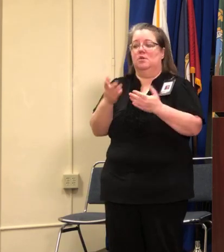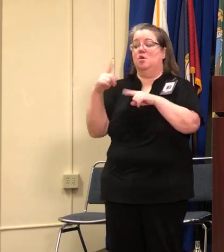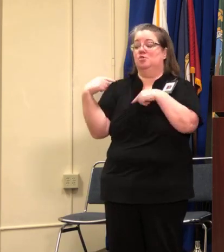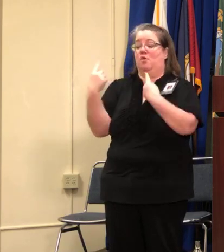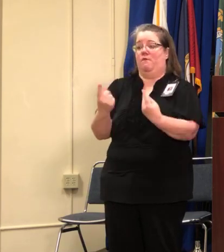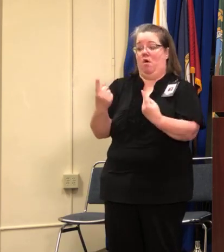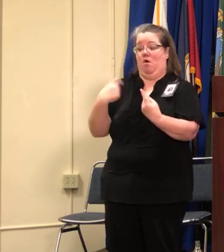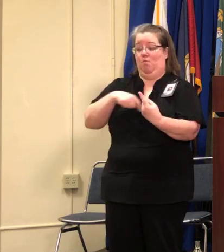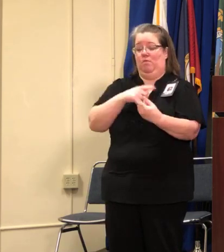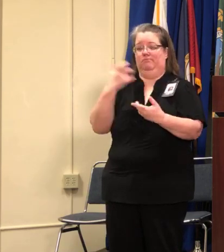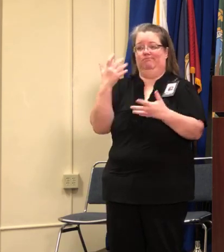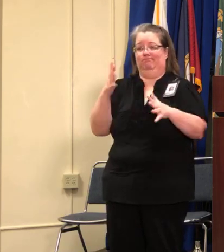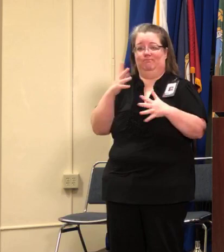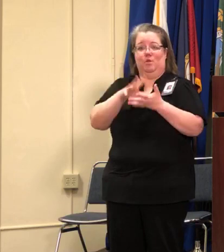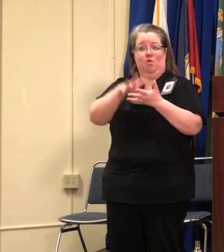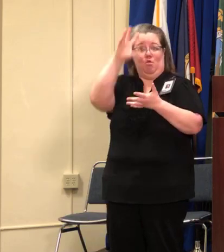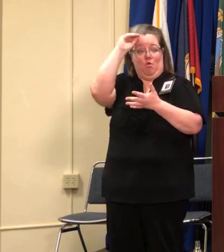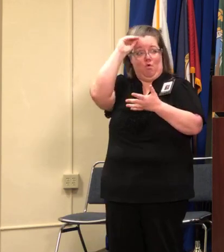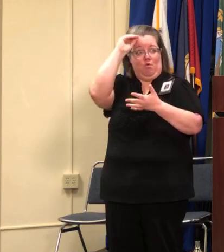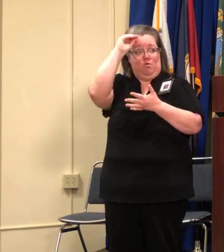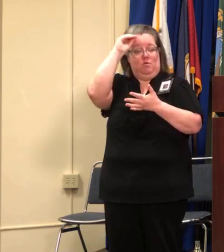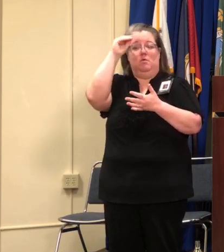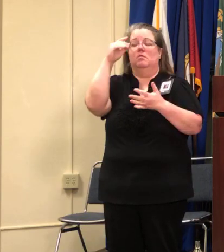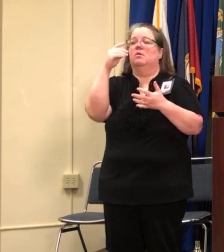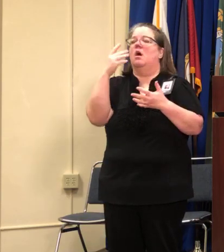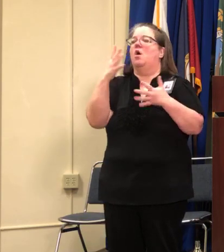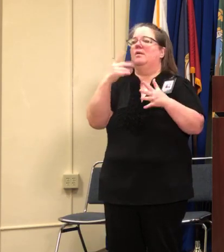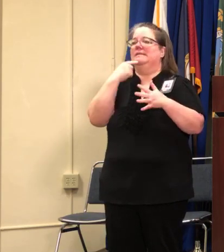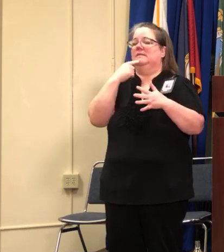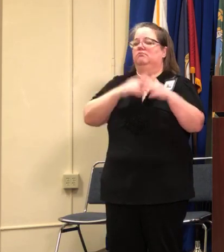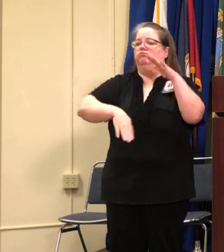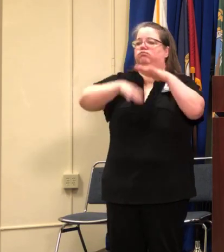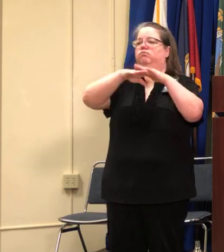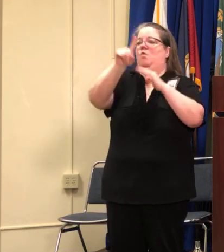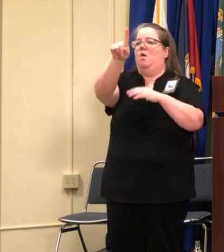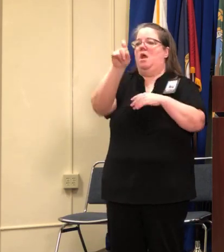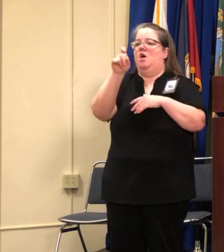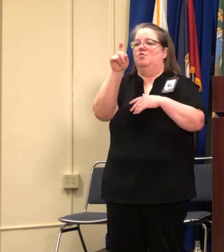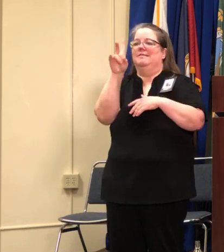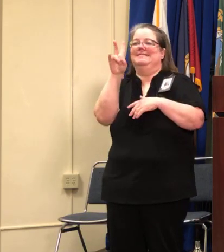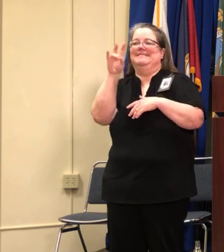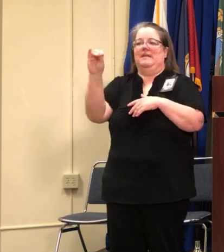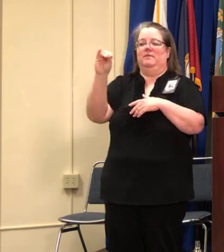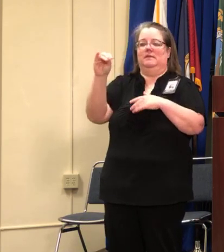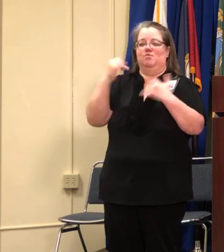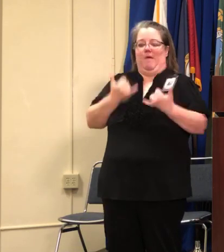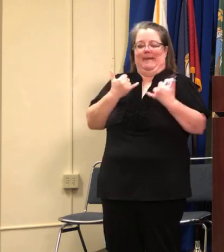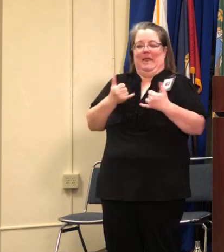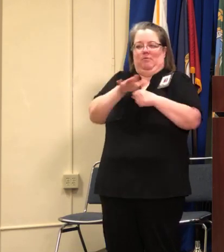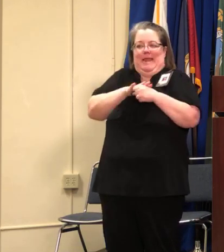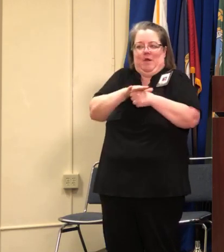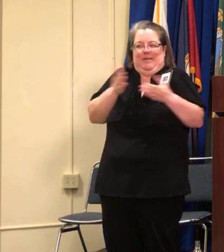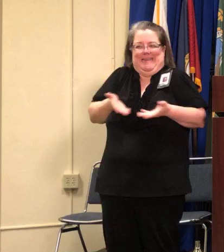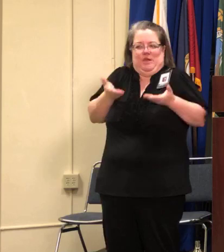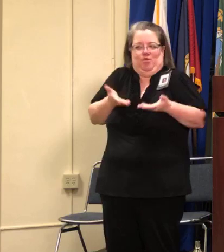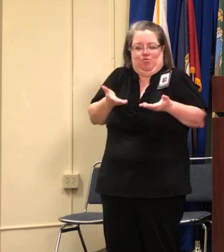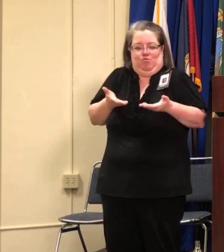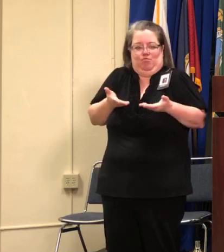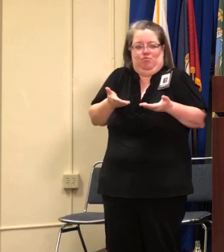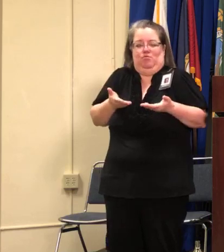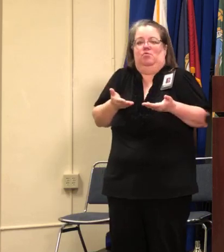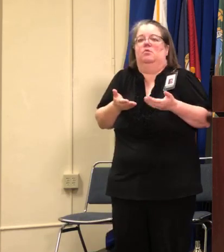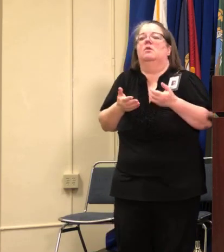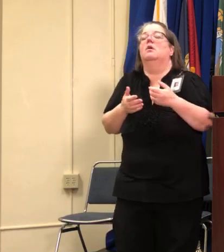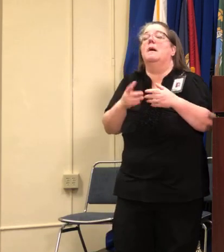we've learned that, like was stated earlier, we're up to 170 diagnoses locally. And